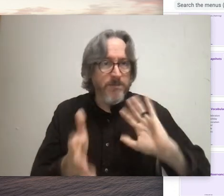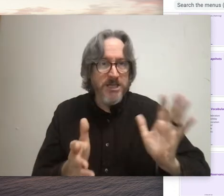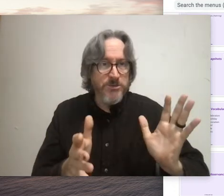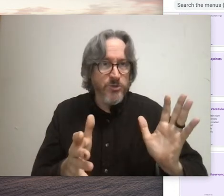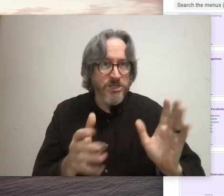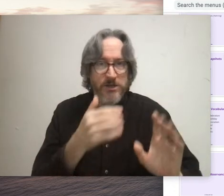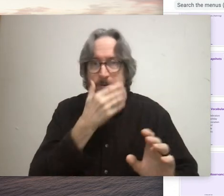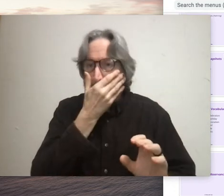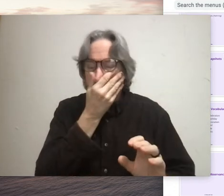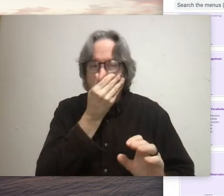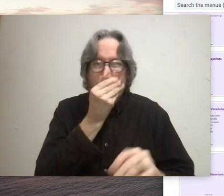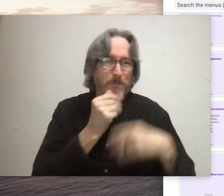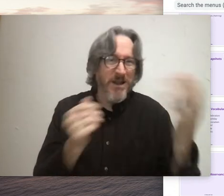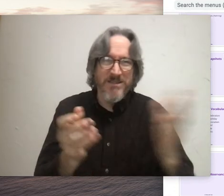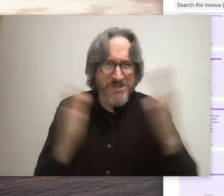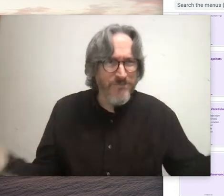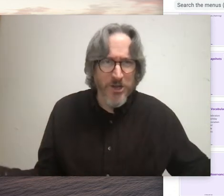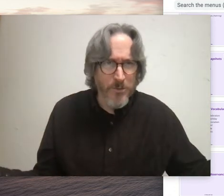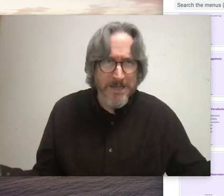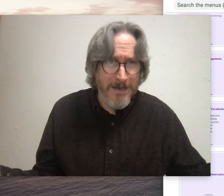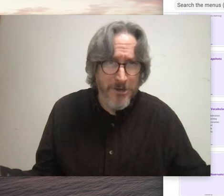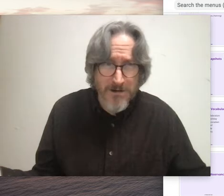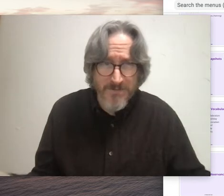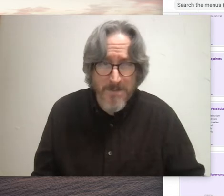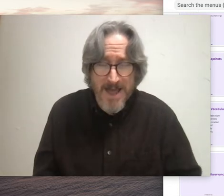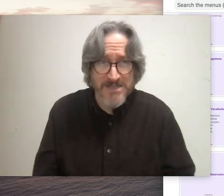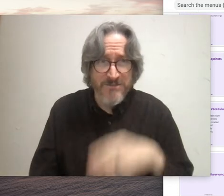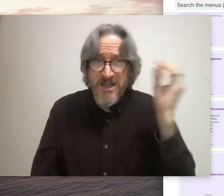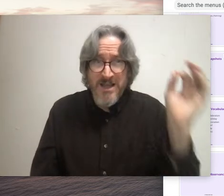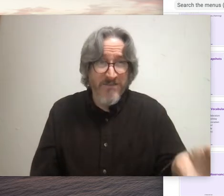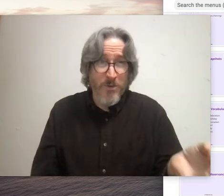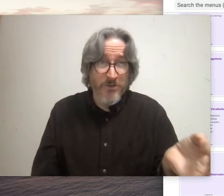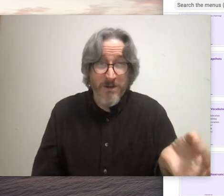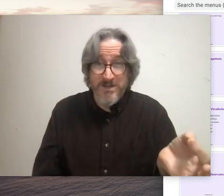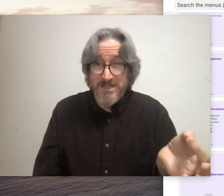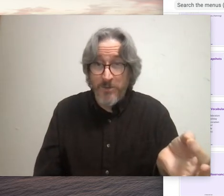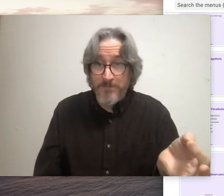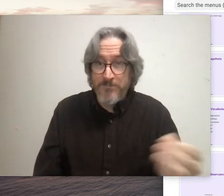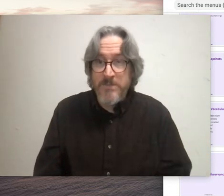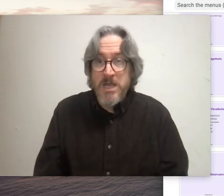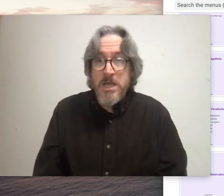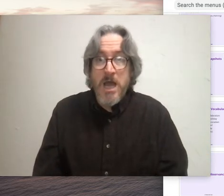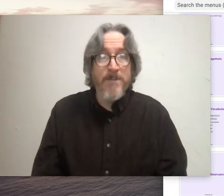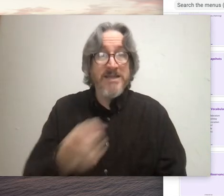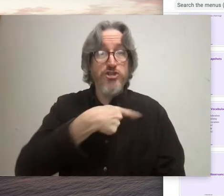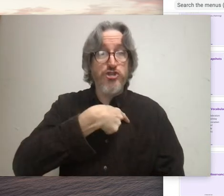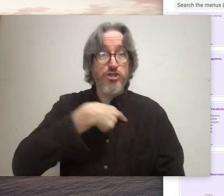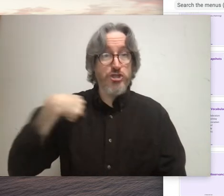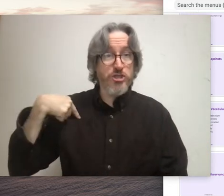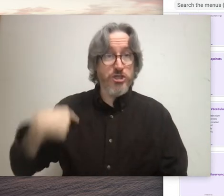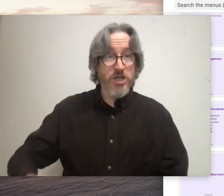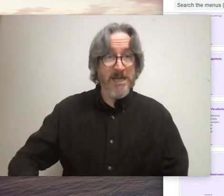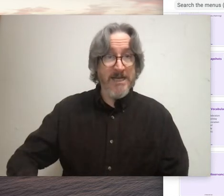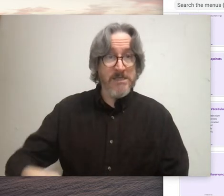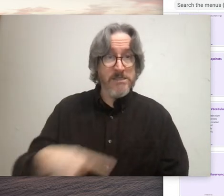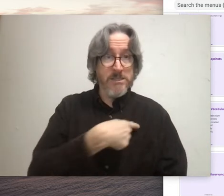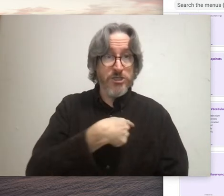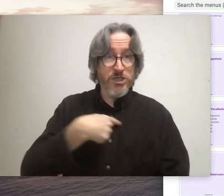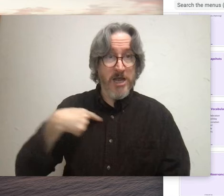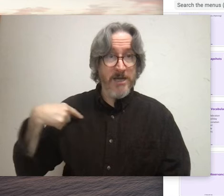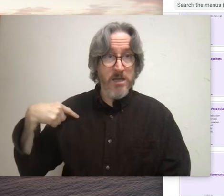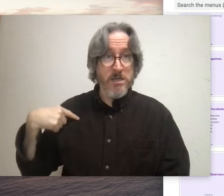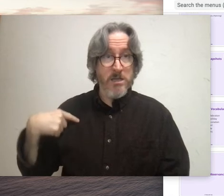split them up, teach them to each other. But this video would be incredibly massive if I went through every single one.